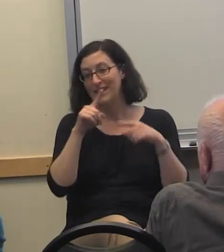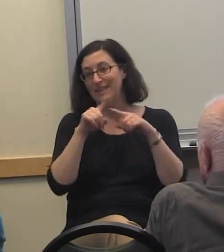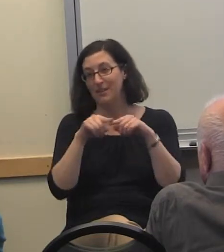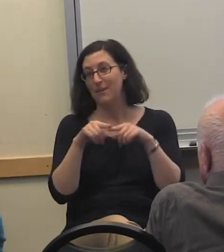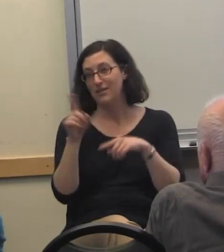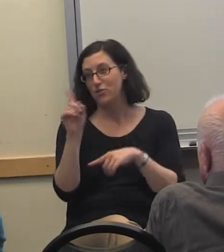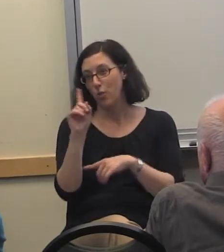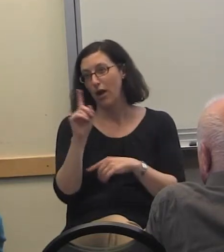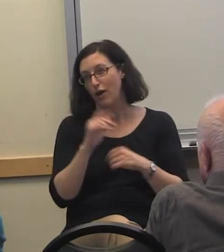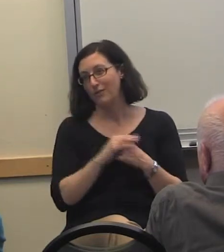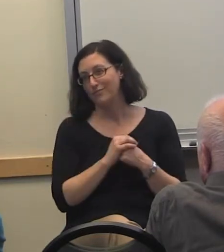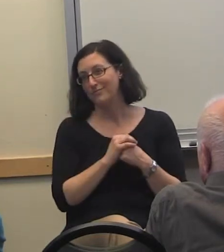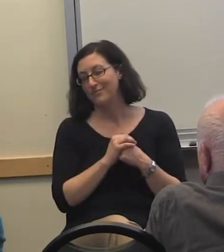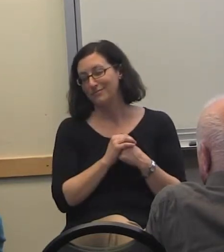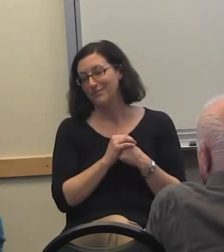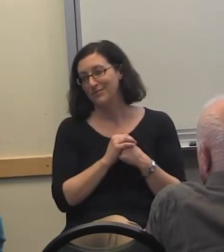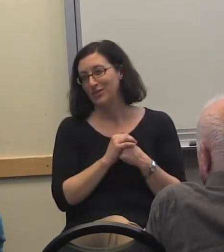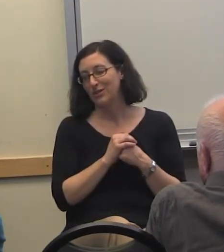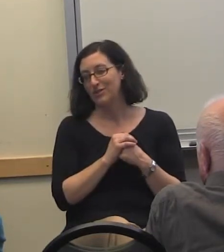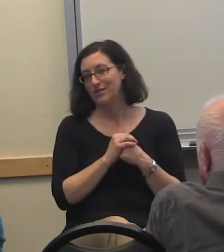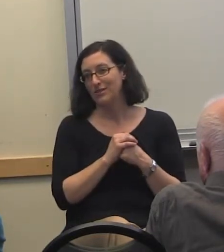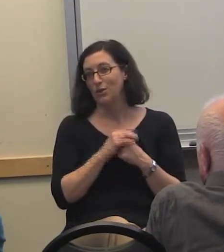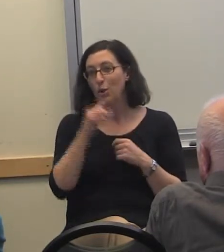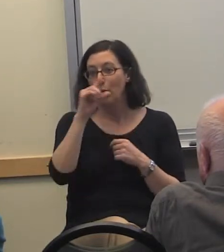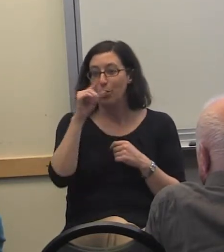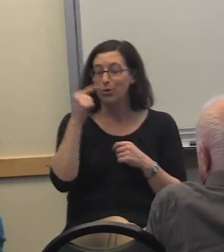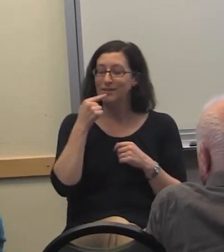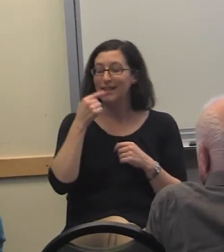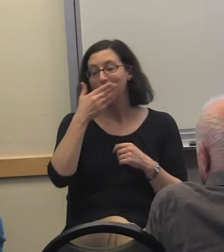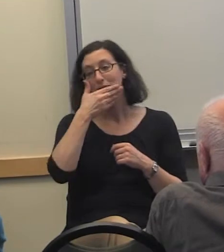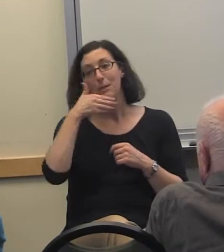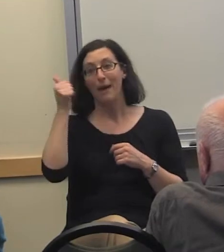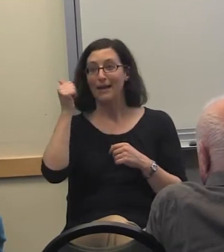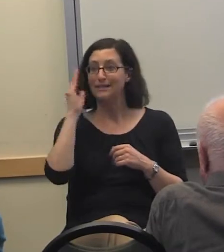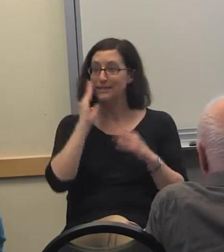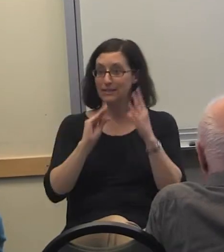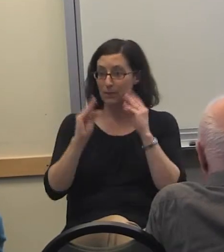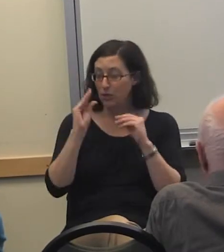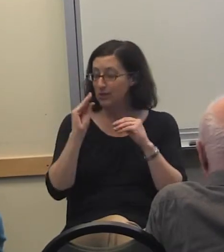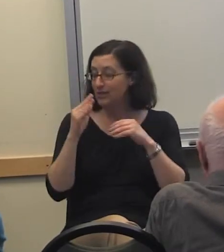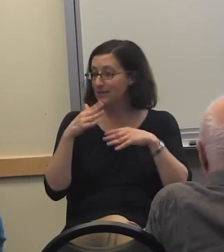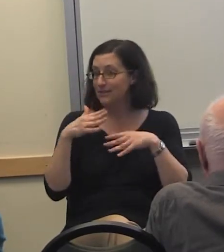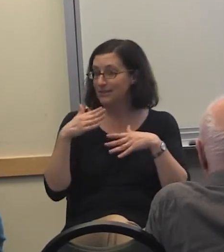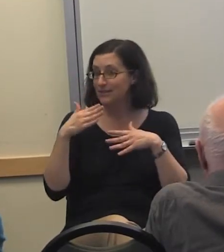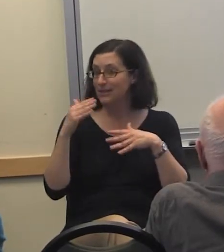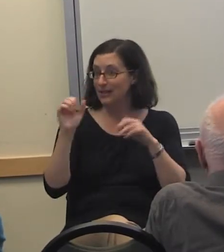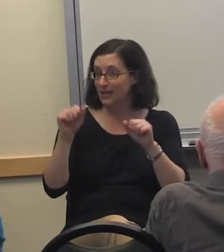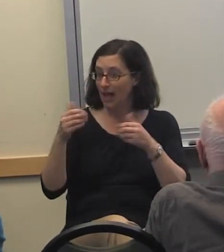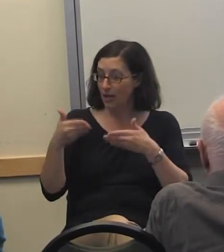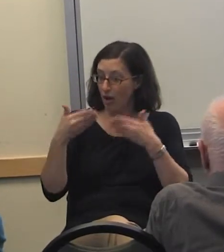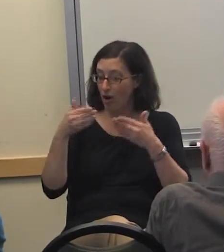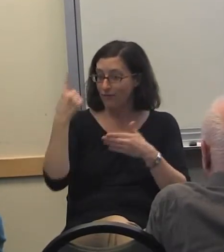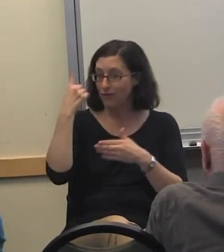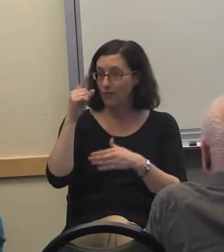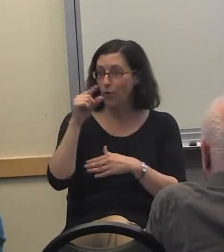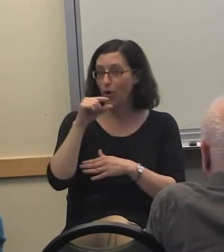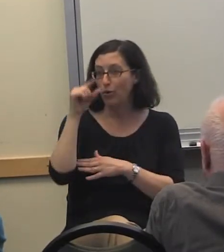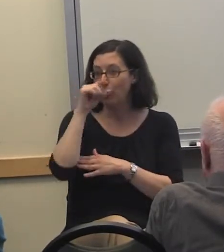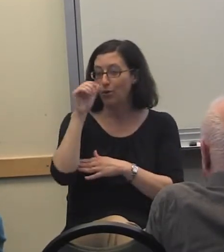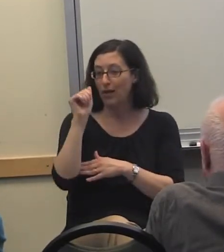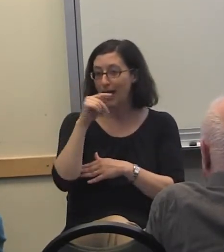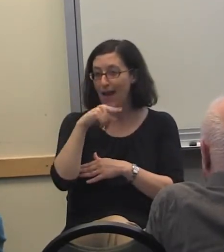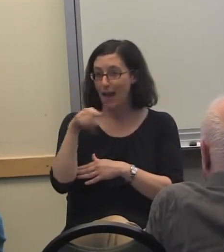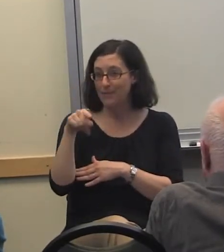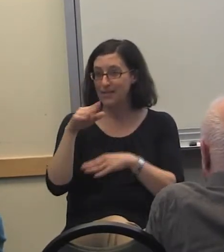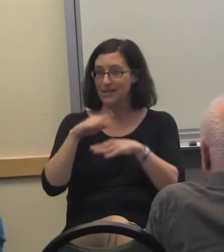and what our device is. Google says that the best experience that they have to offer for Google Apps is